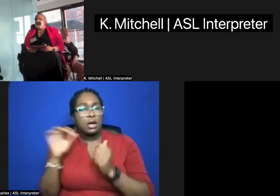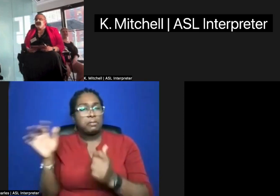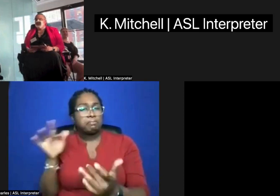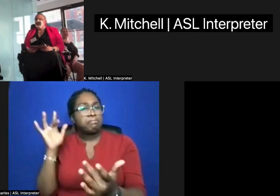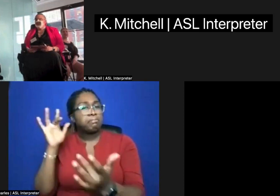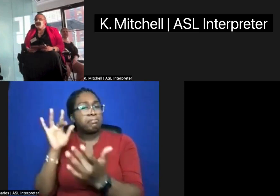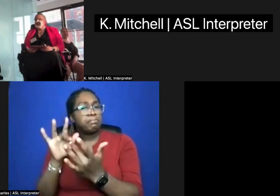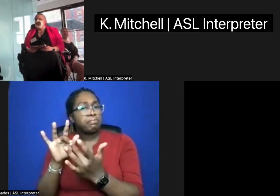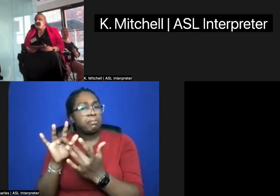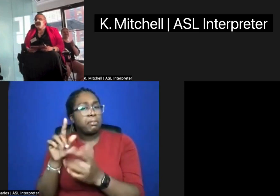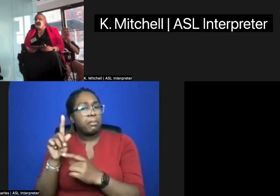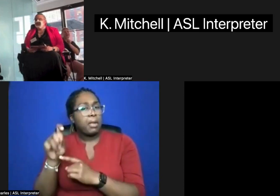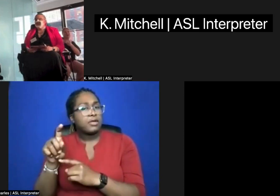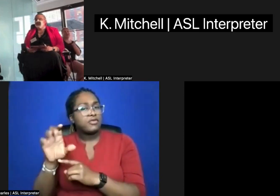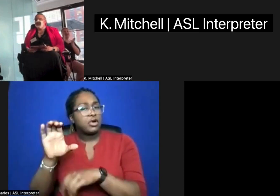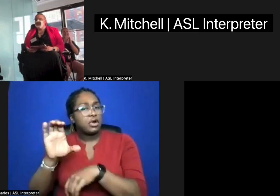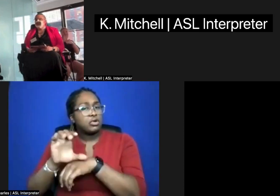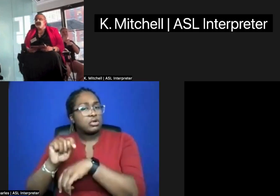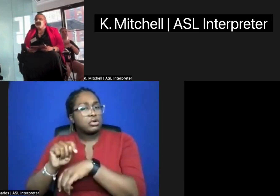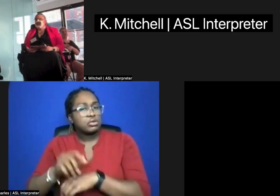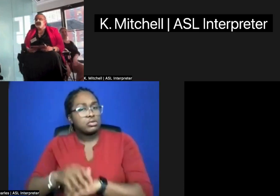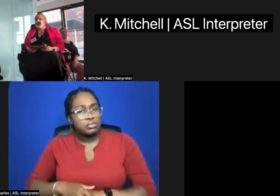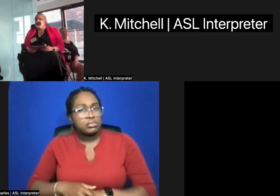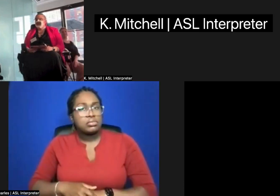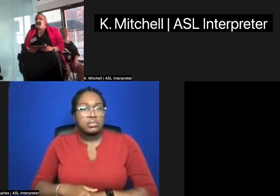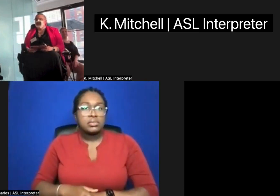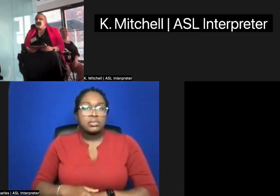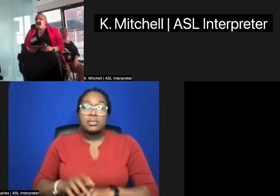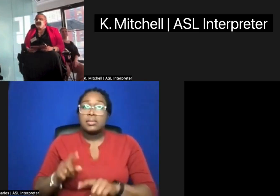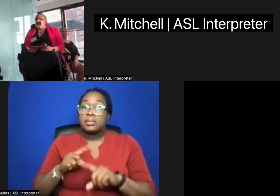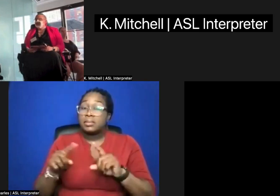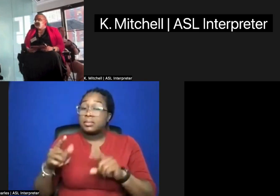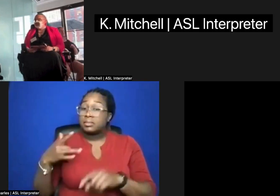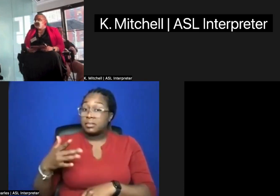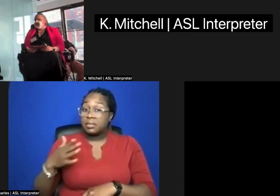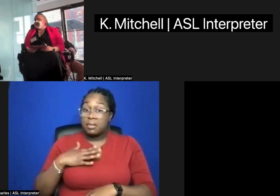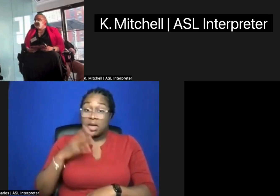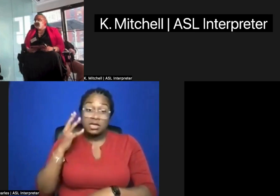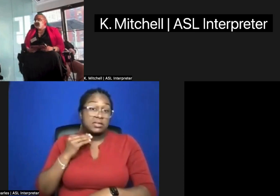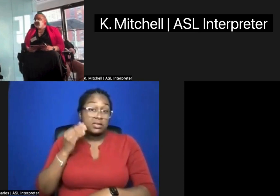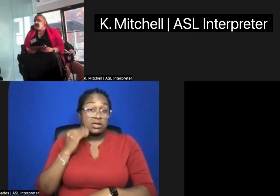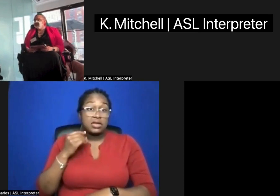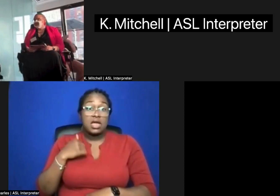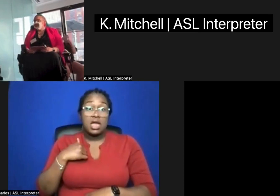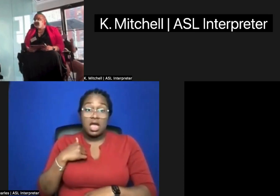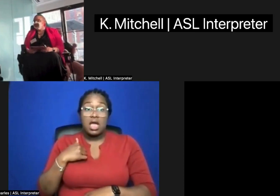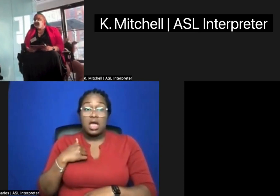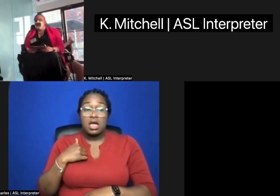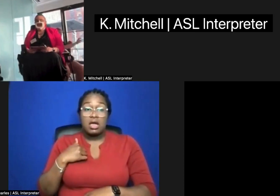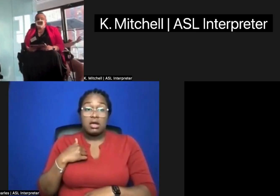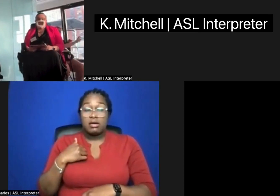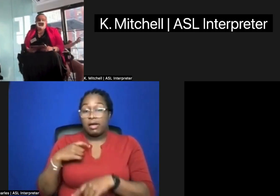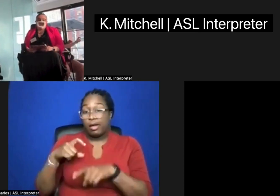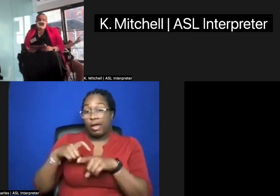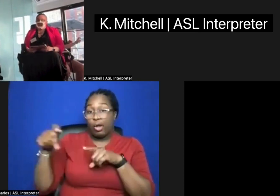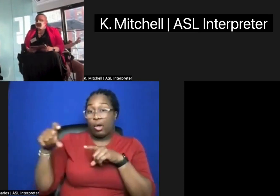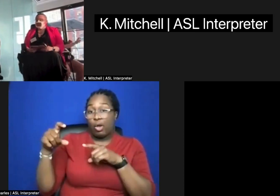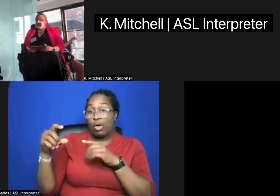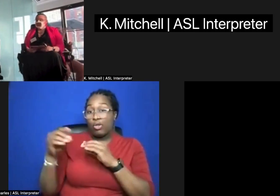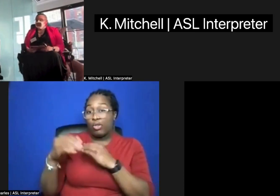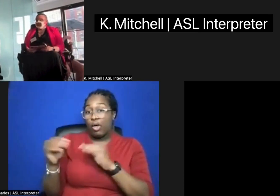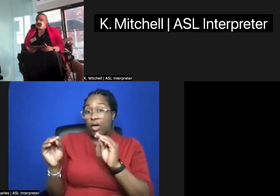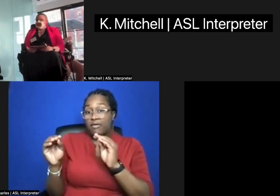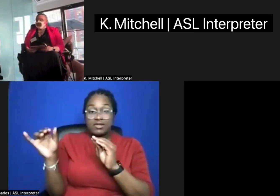asked for a consultation. But typically my experience was I'd call an office, it's like a front